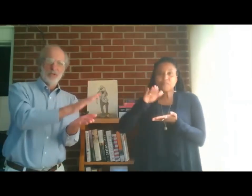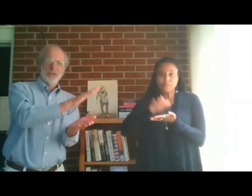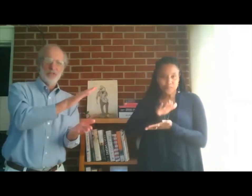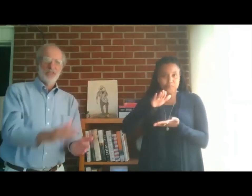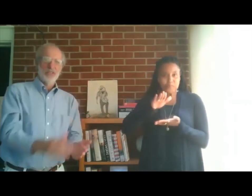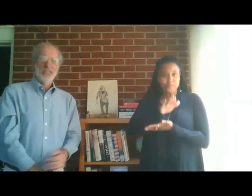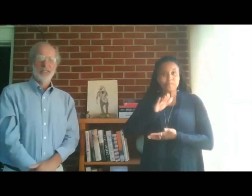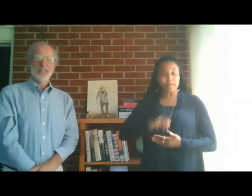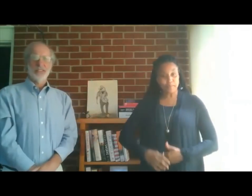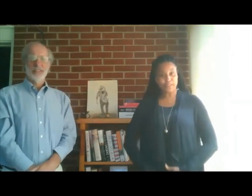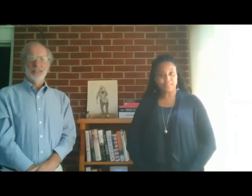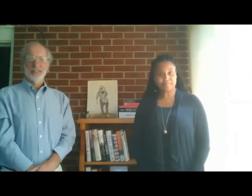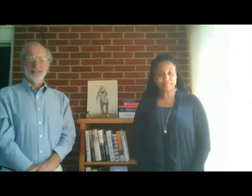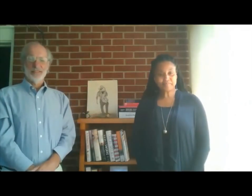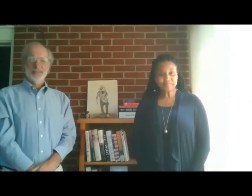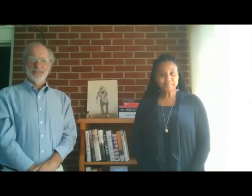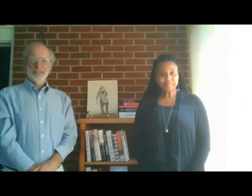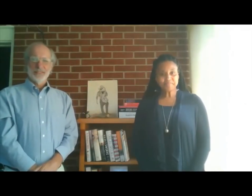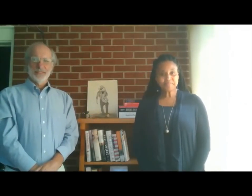Paper.